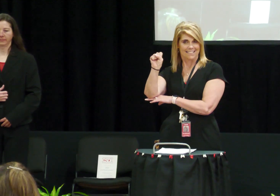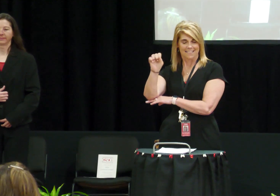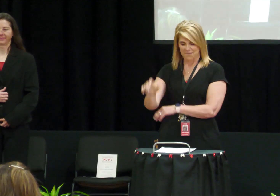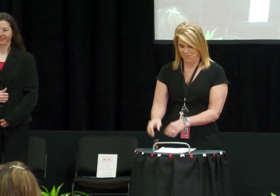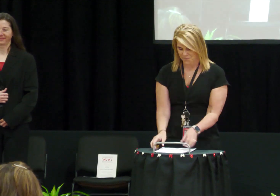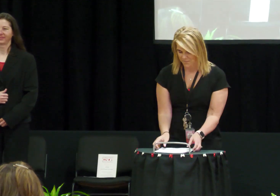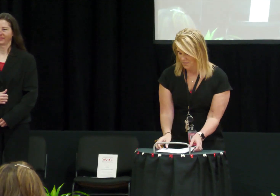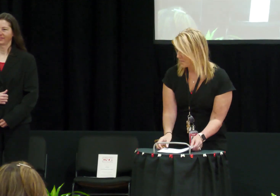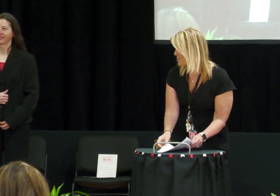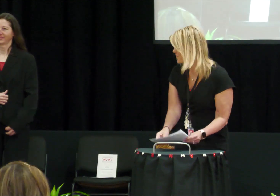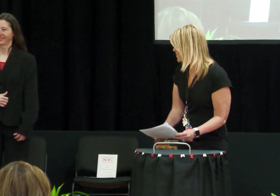signing.